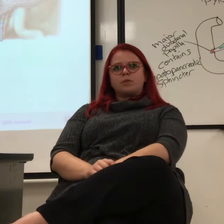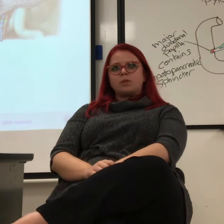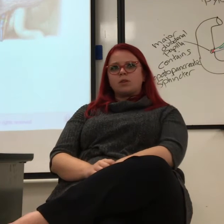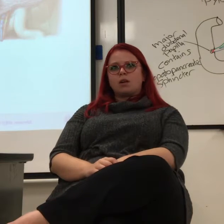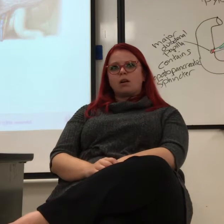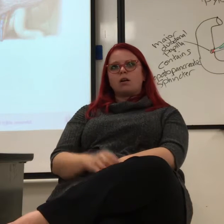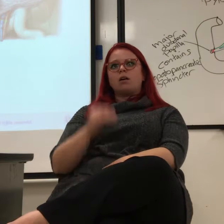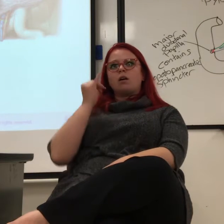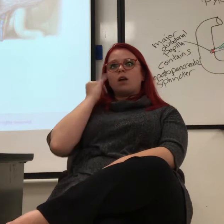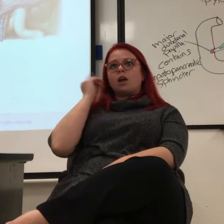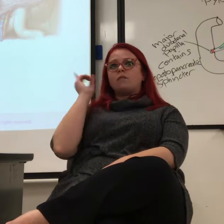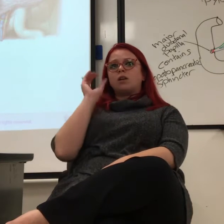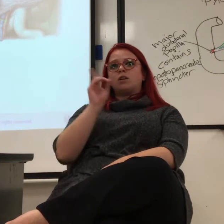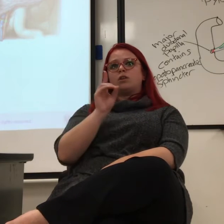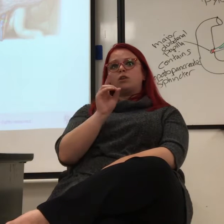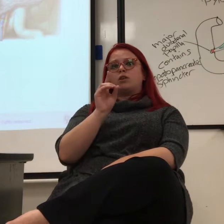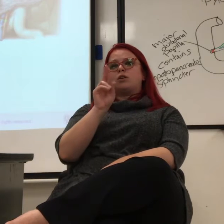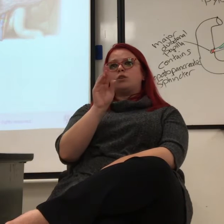If this is the duodenum,